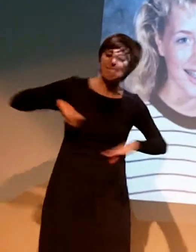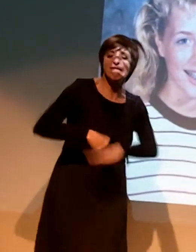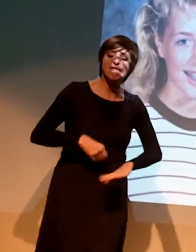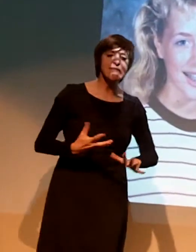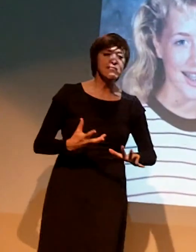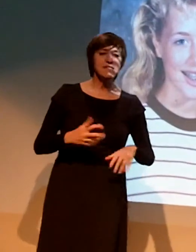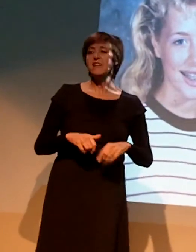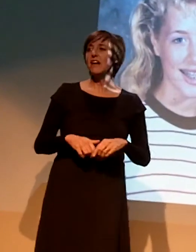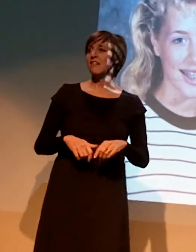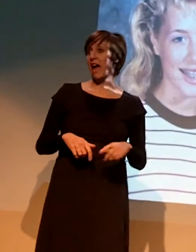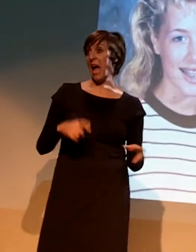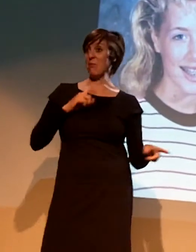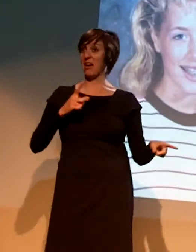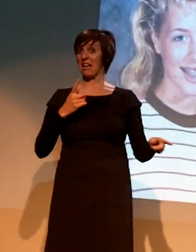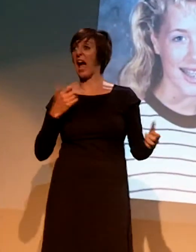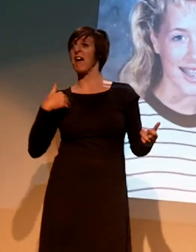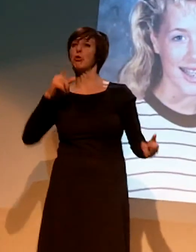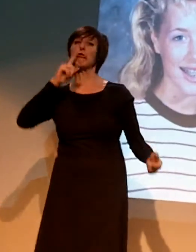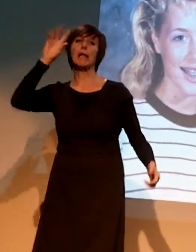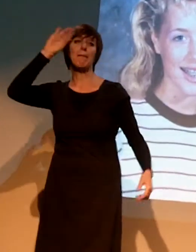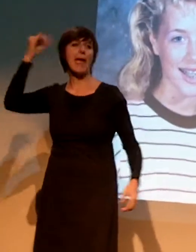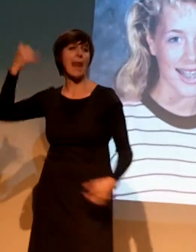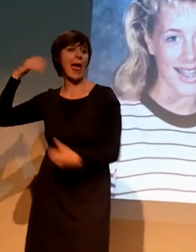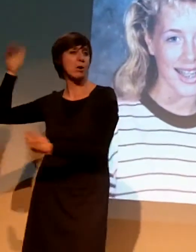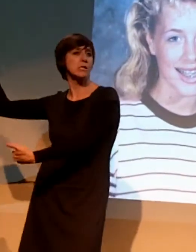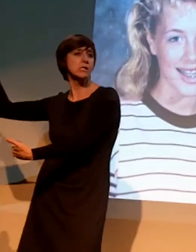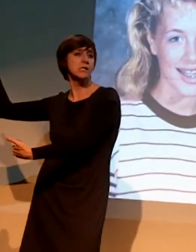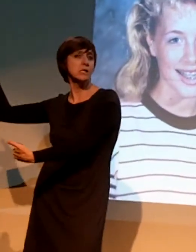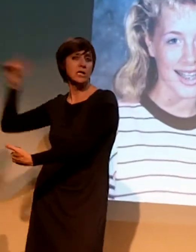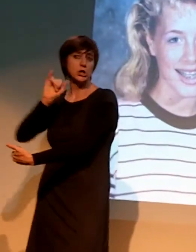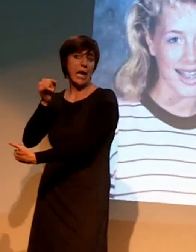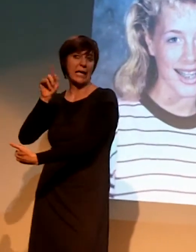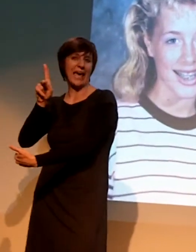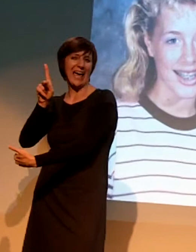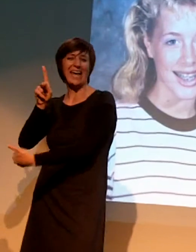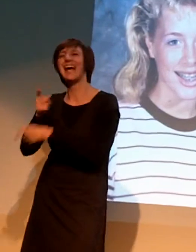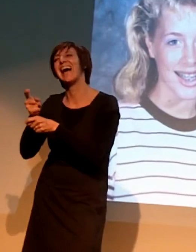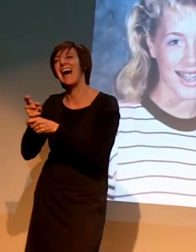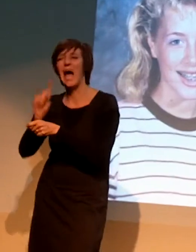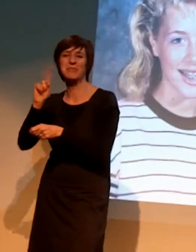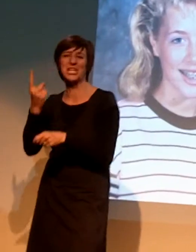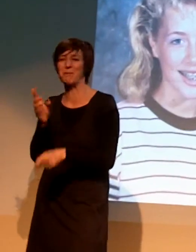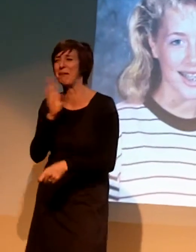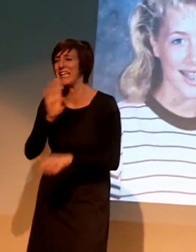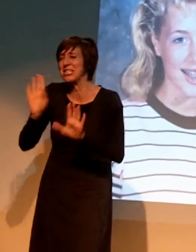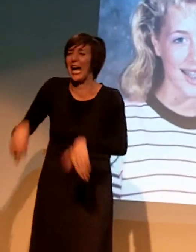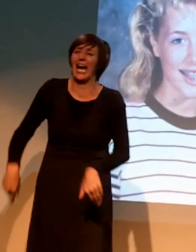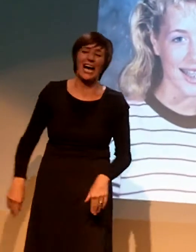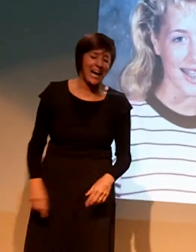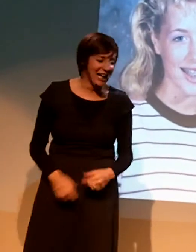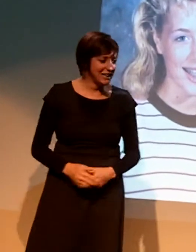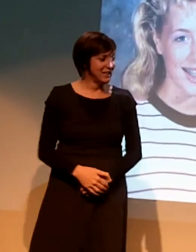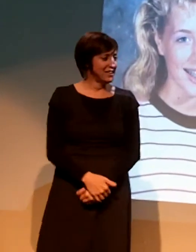I've got a real man now. JK, I'm such a bitch.